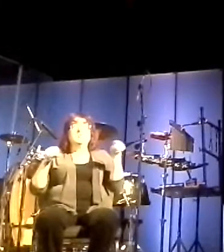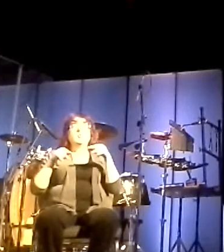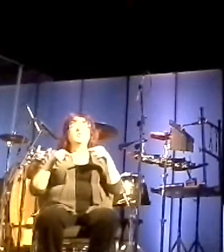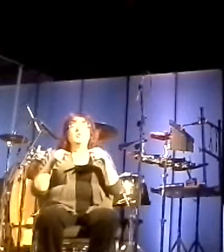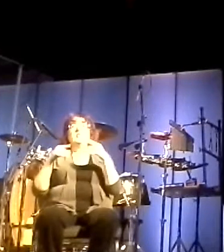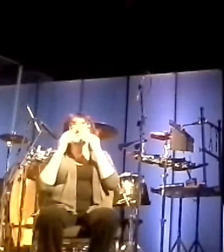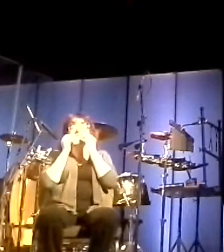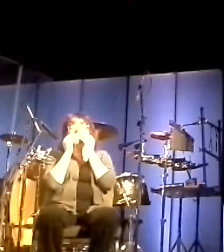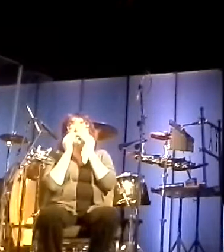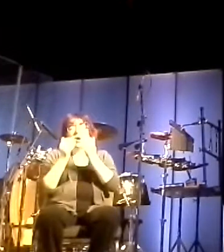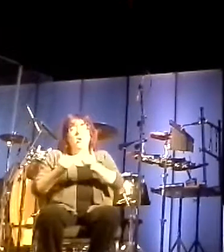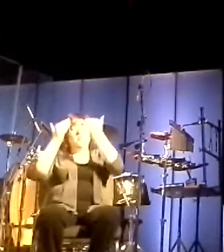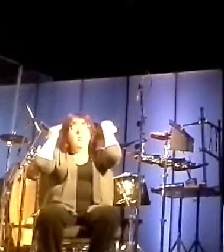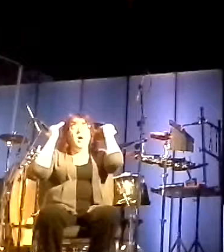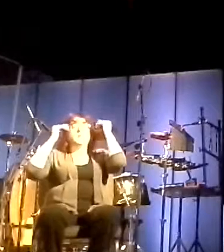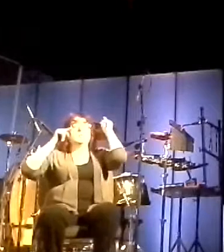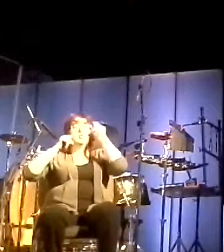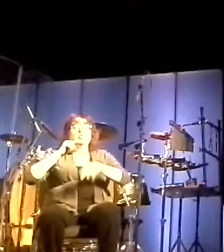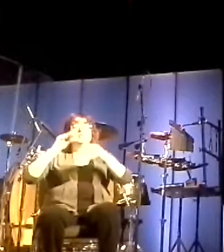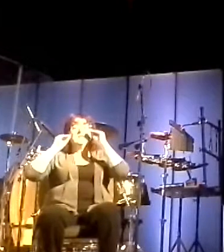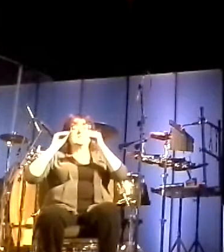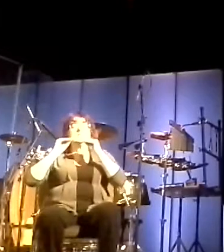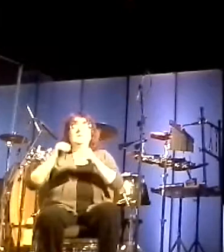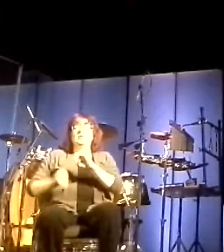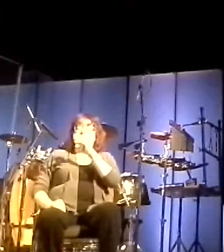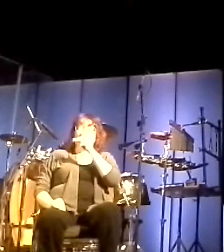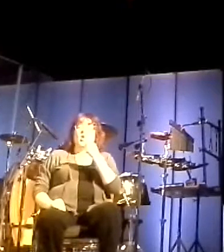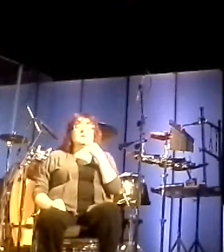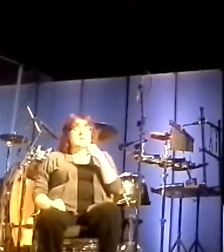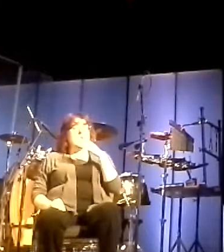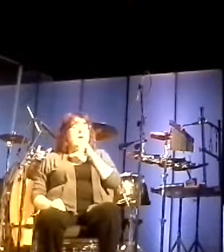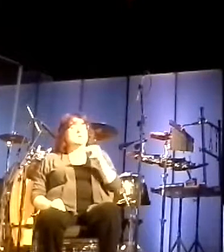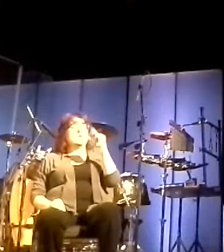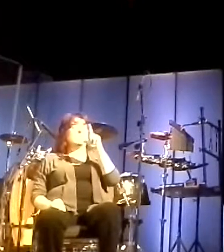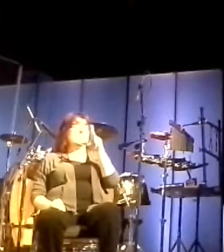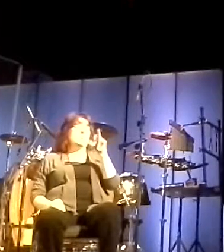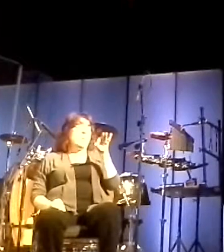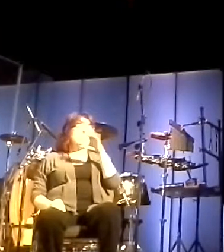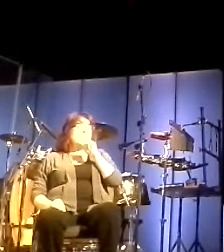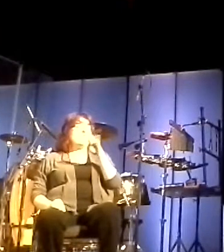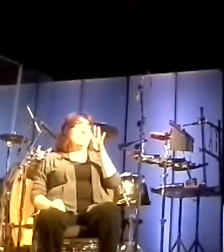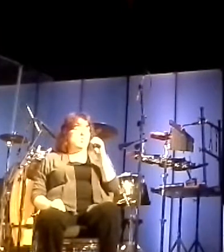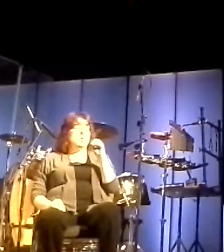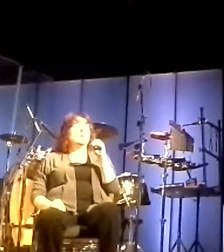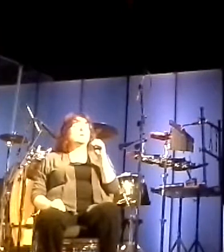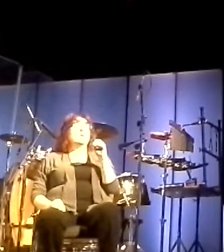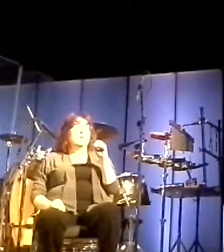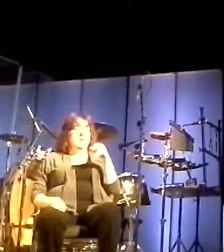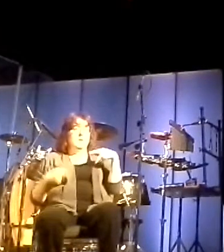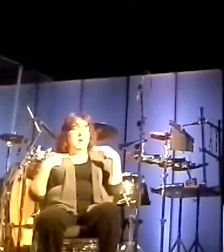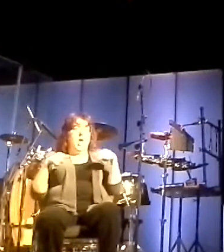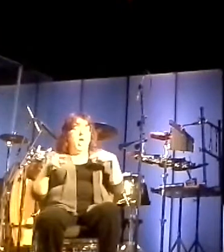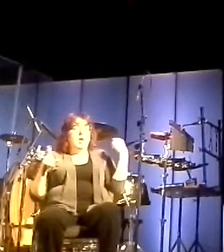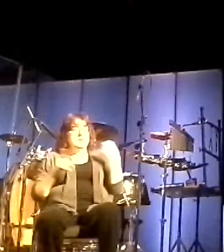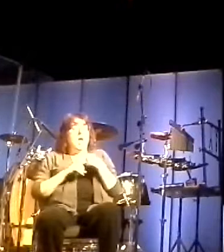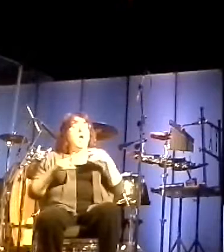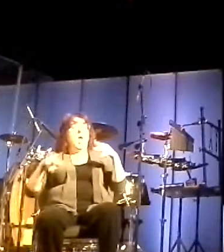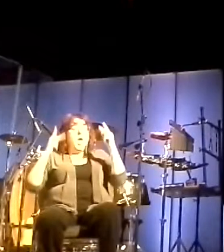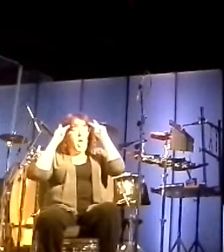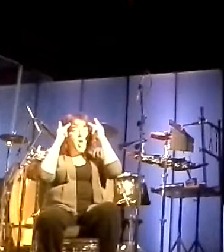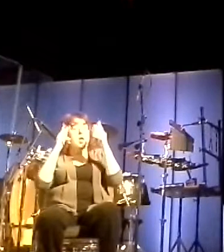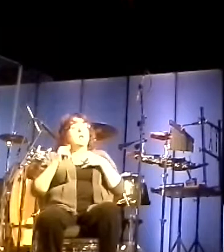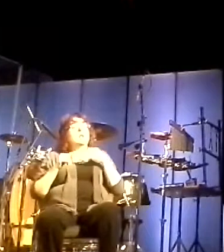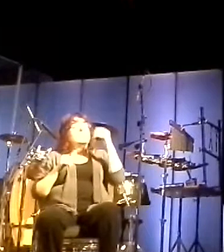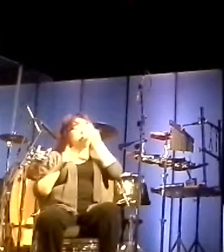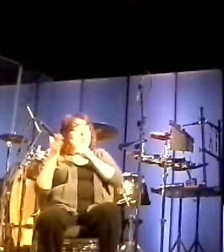nervous and anxious and so overwhelmed that you couldn't teach? And Mark looked at me and goes, you know, when I was 39, 20 years of age, I started having anxiety attacks, and the Lord really